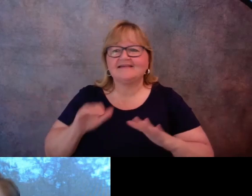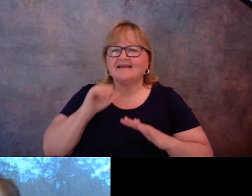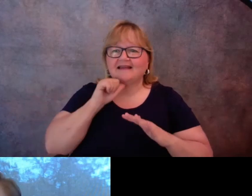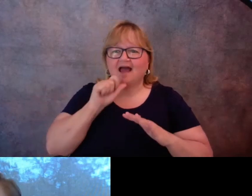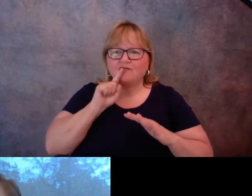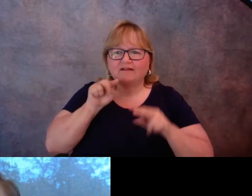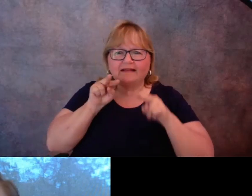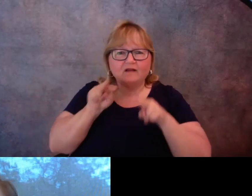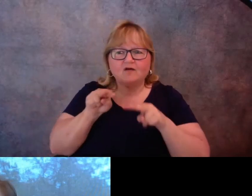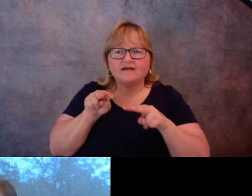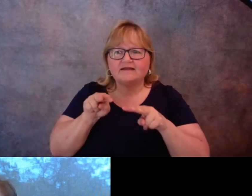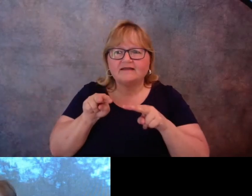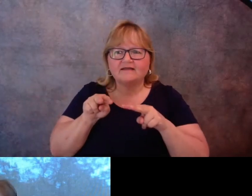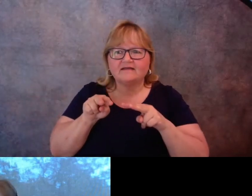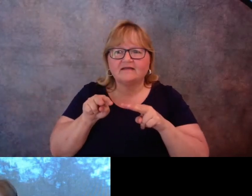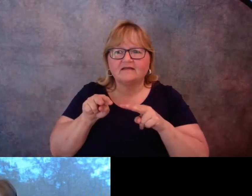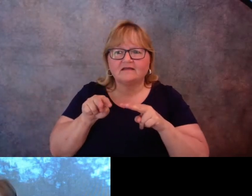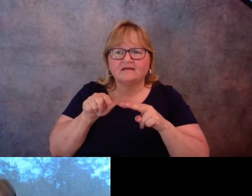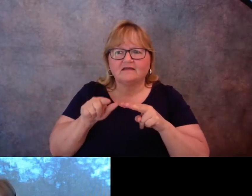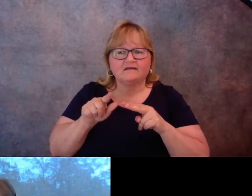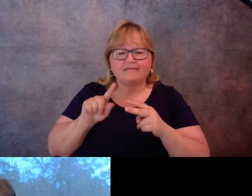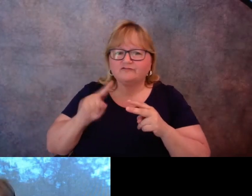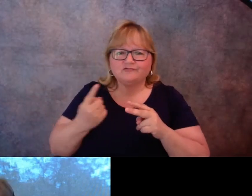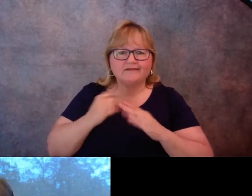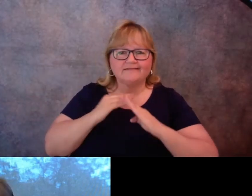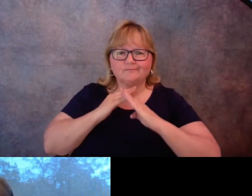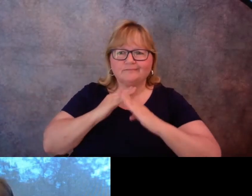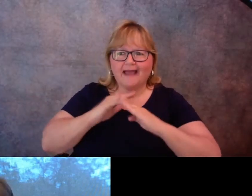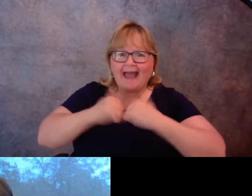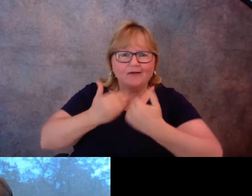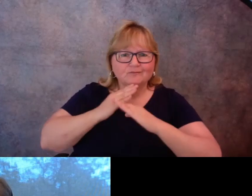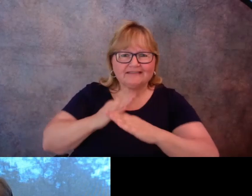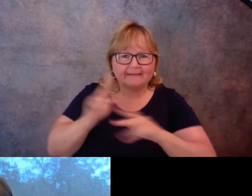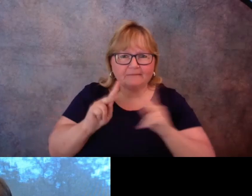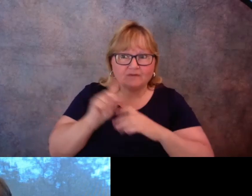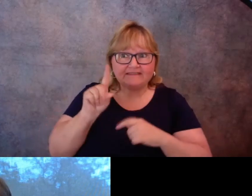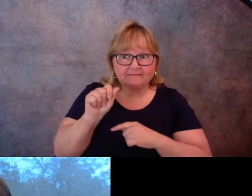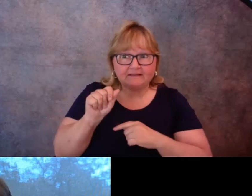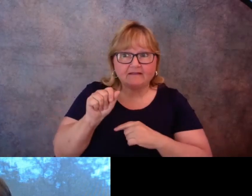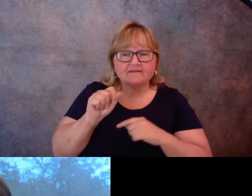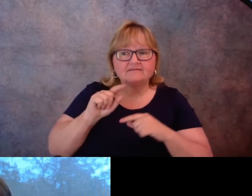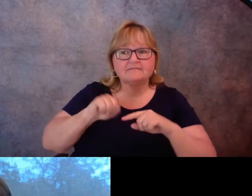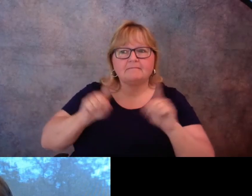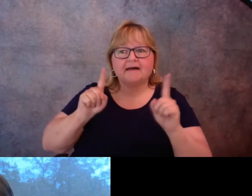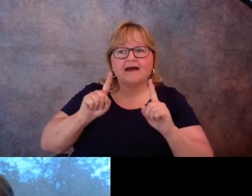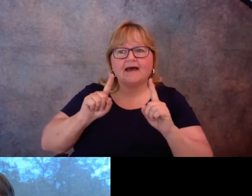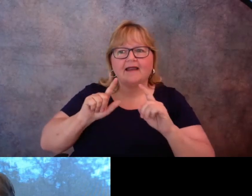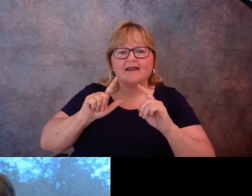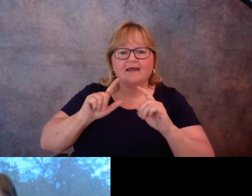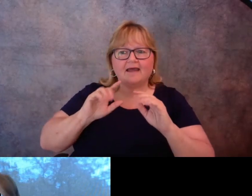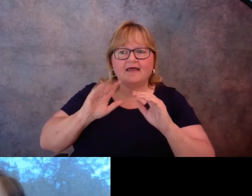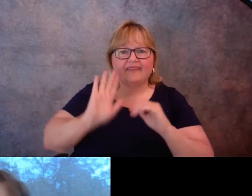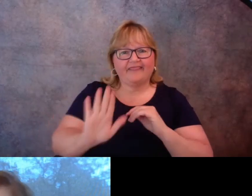static or inert protection of civilians with disabilities, but looking at their human agency